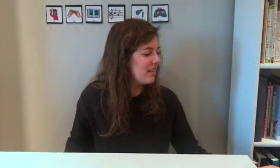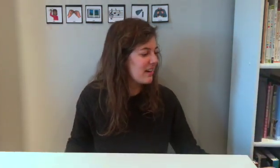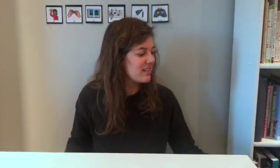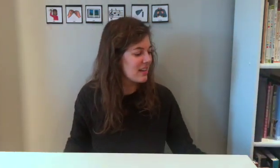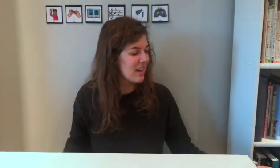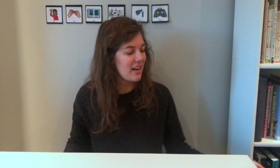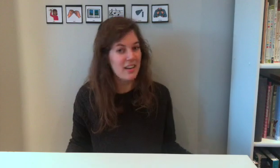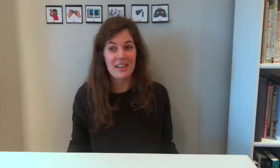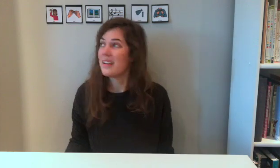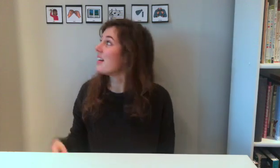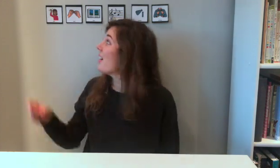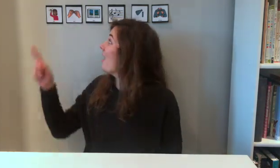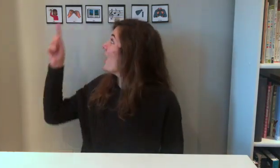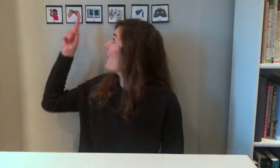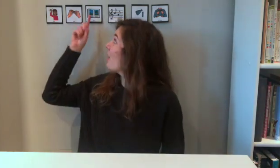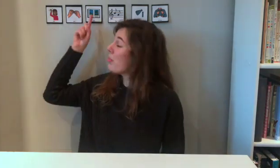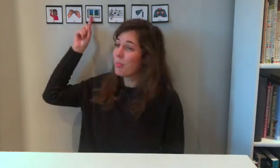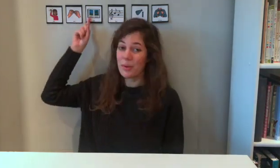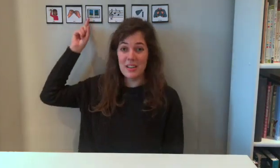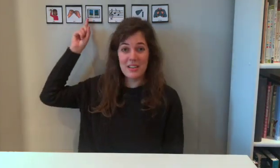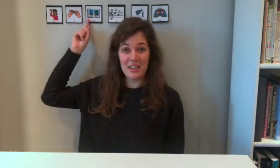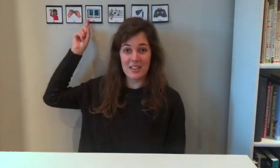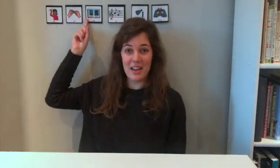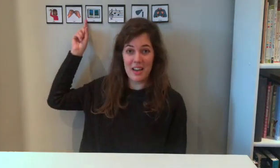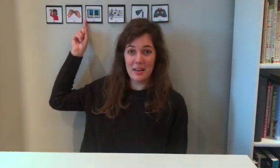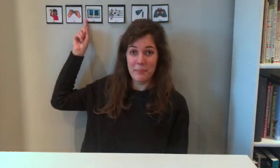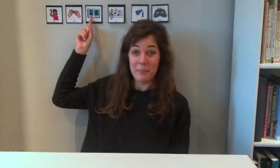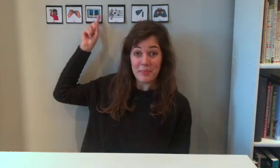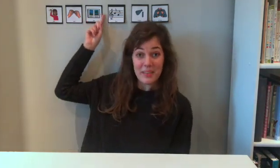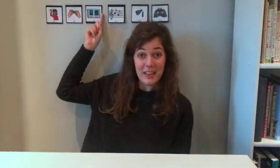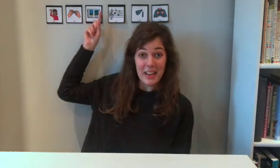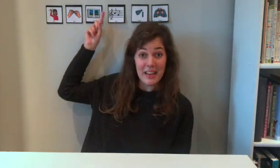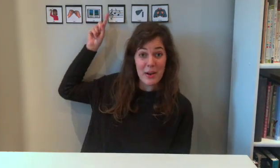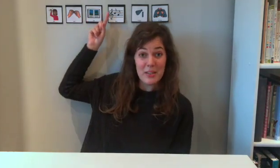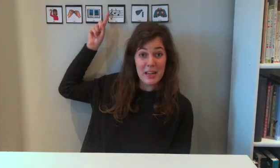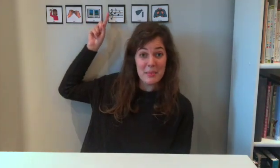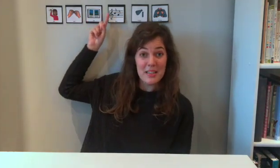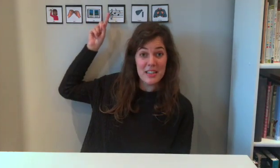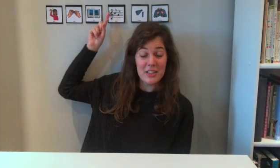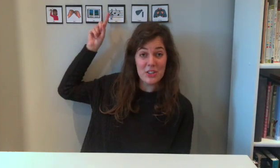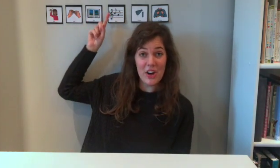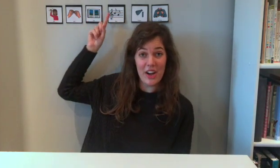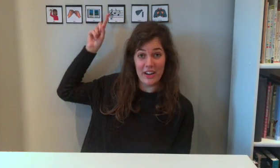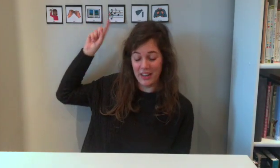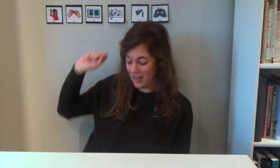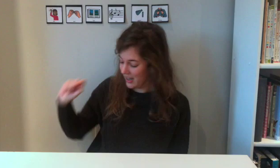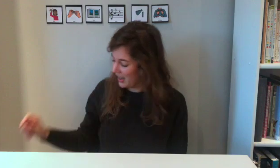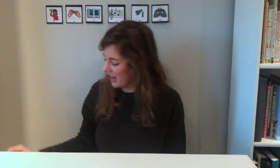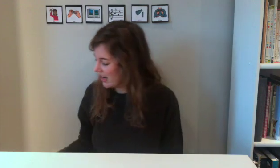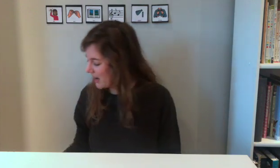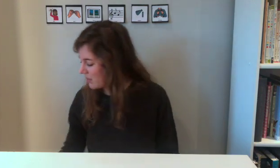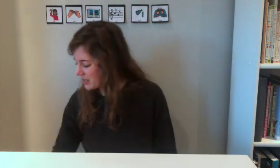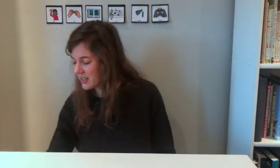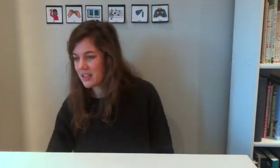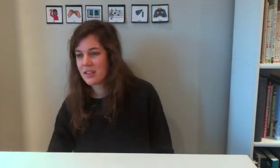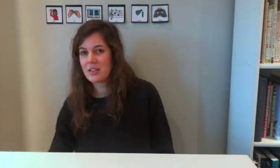They're done. Our book is all done. And now it's time to sing a song. And I want to sing a